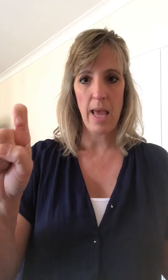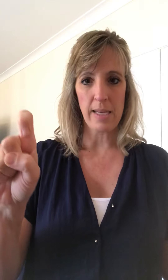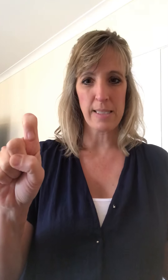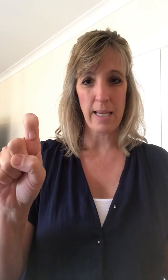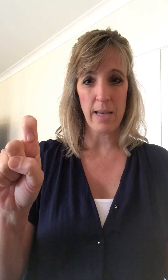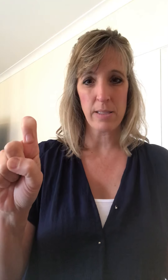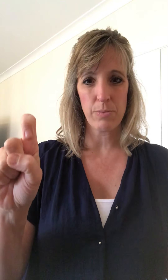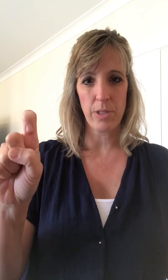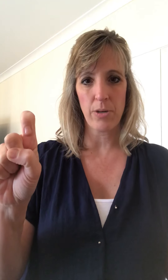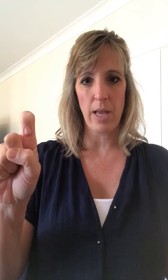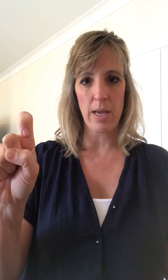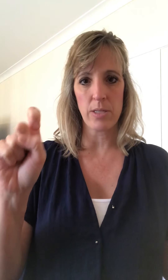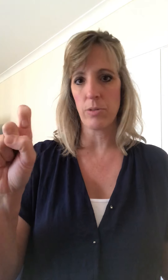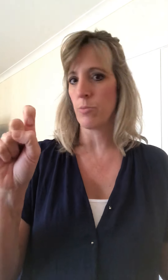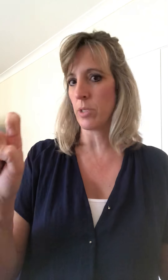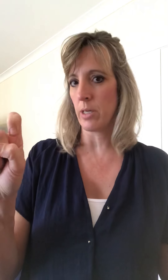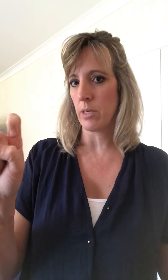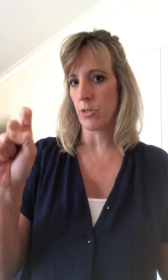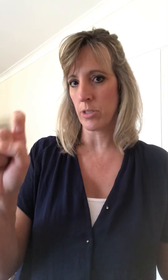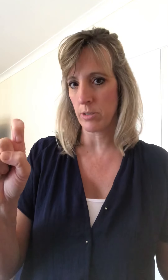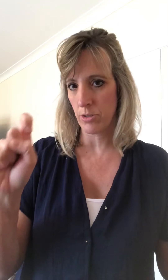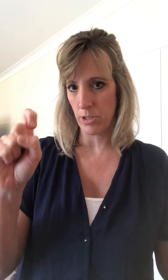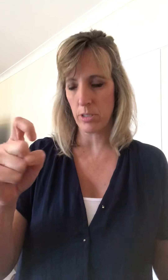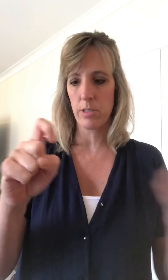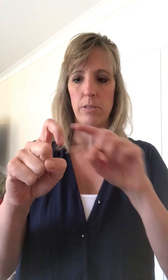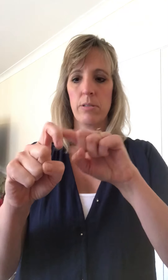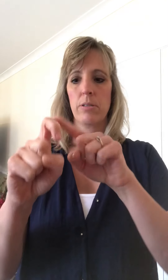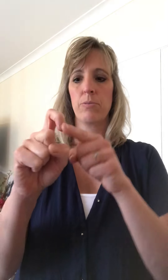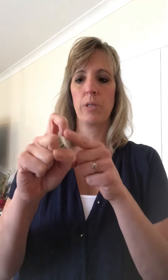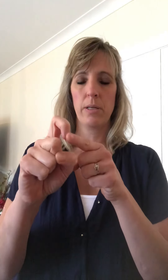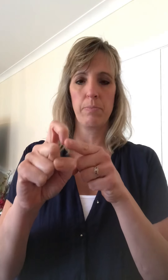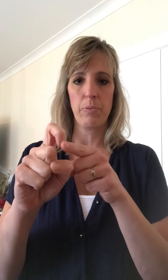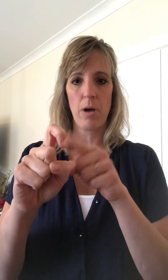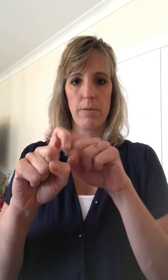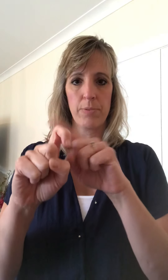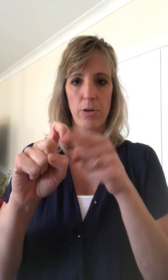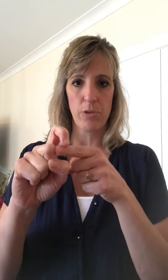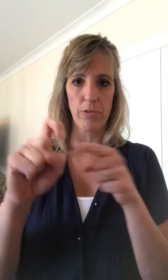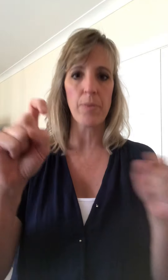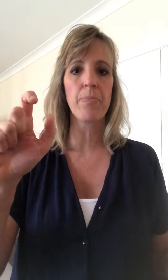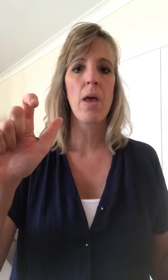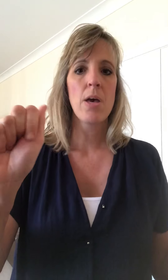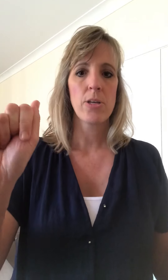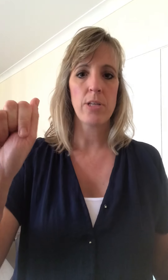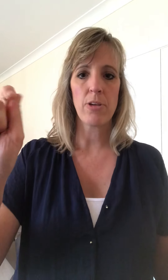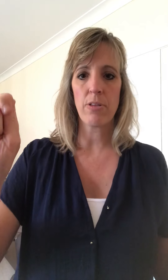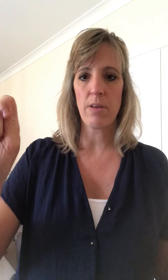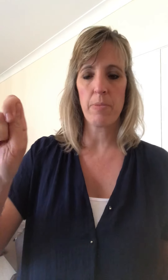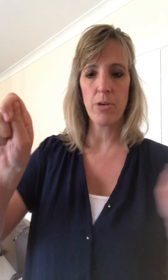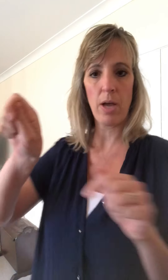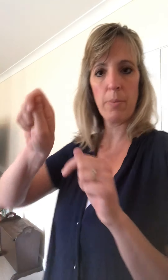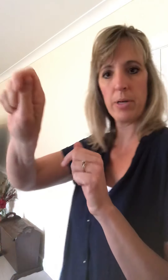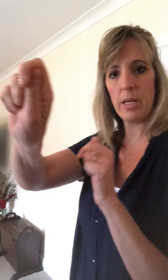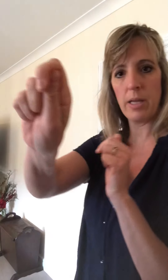X, I guess, with your hand, only really crooked or really curved over. You take your thumb and you kind of put it in